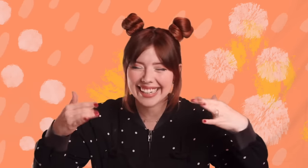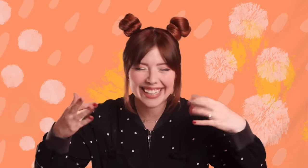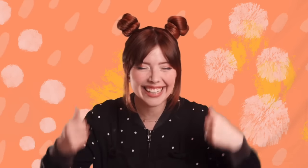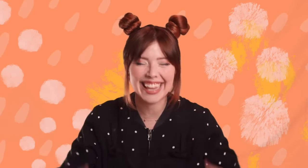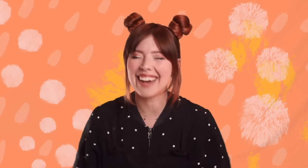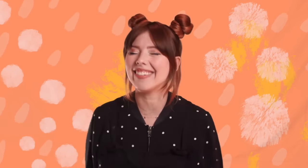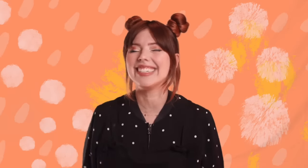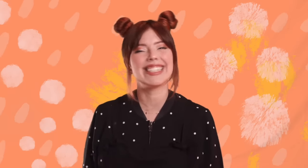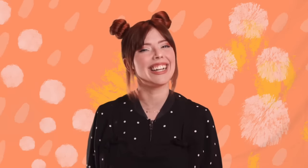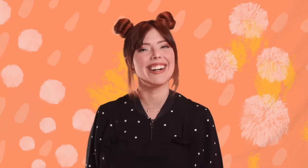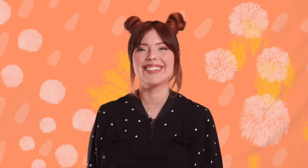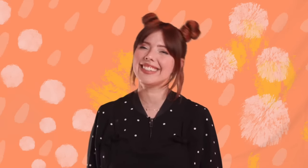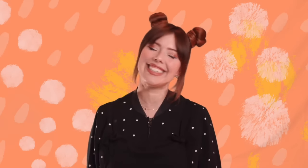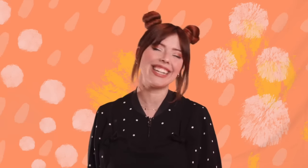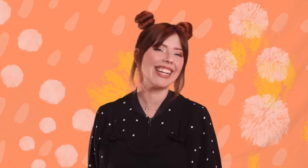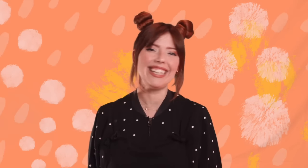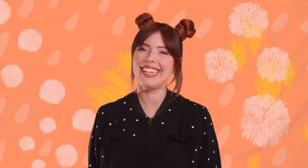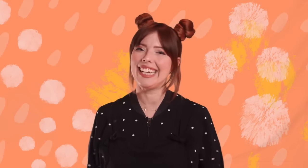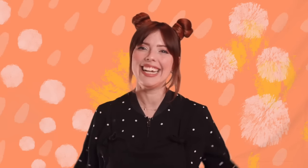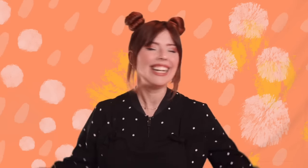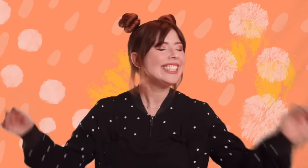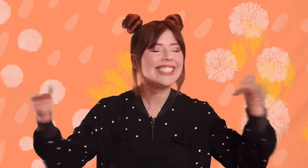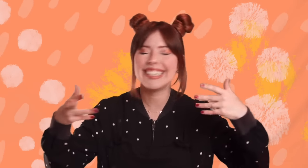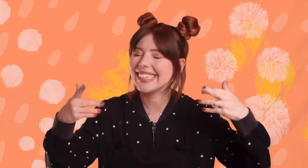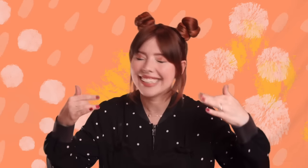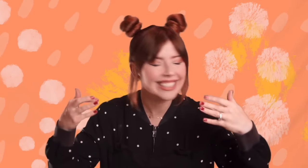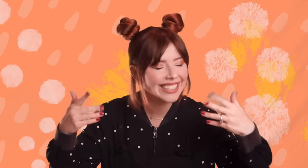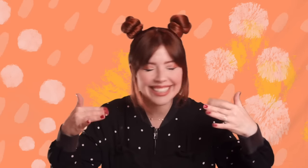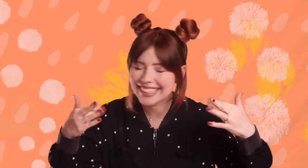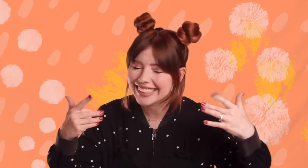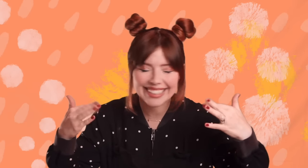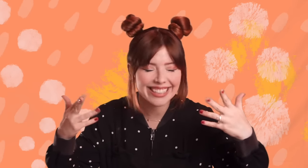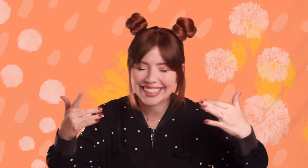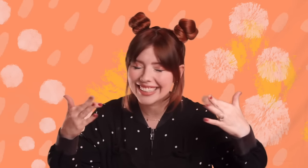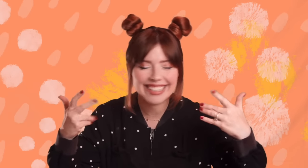Tee-hee-hee-hee-hee-hee. That was so silly. Tickle, tickle, tickle, tickle,